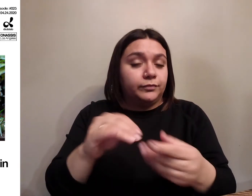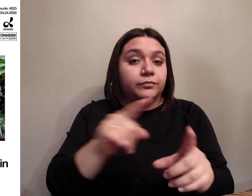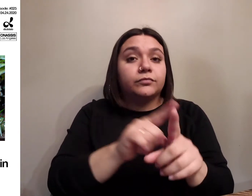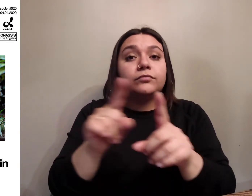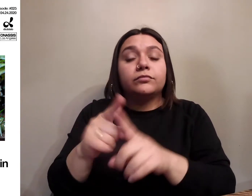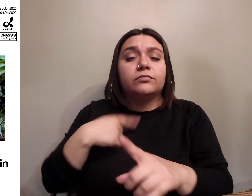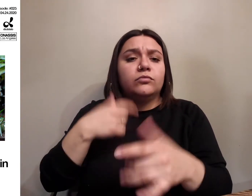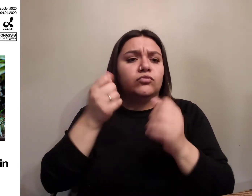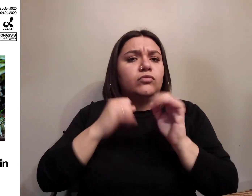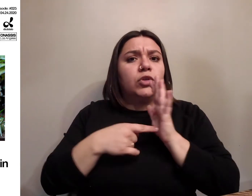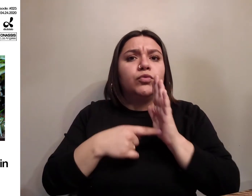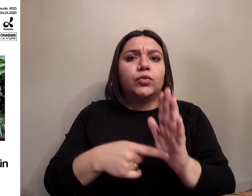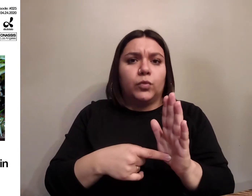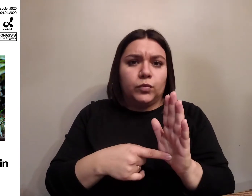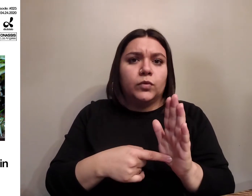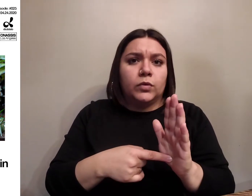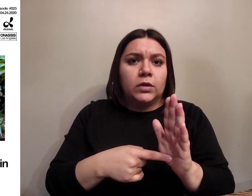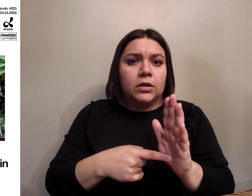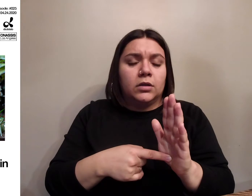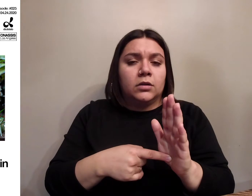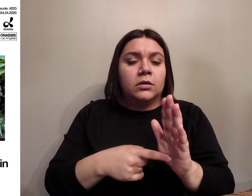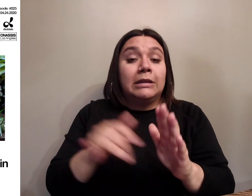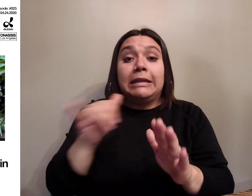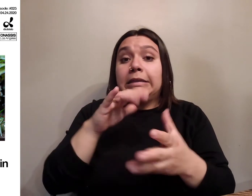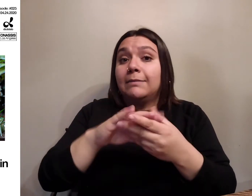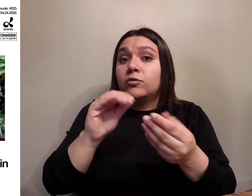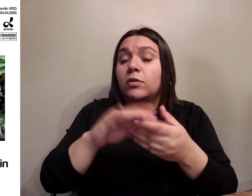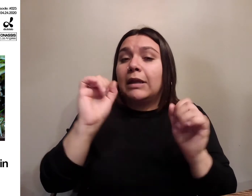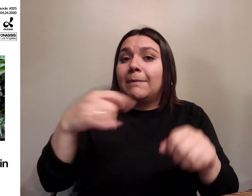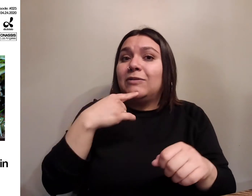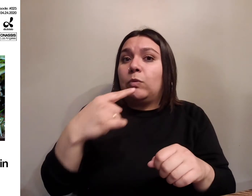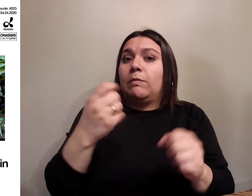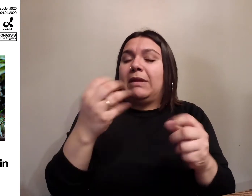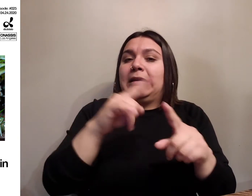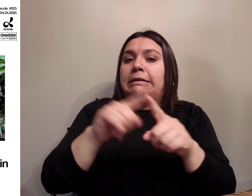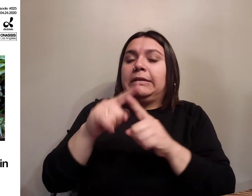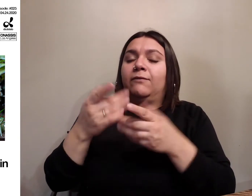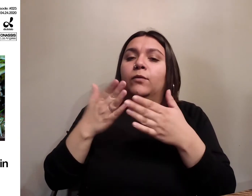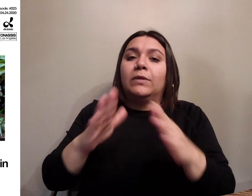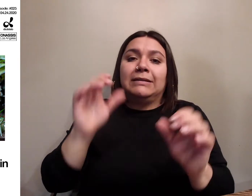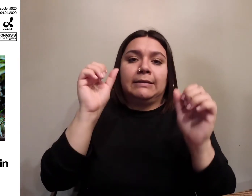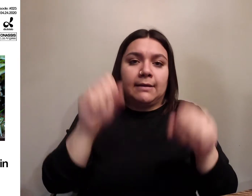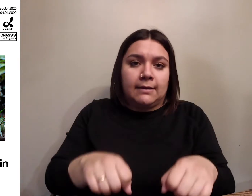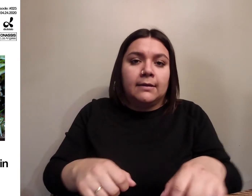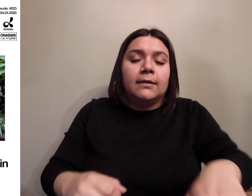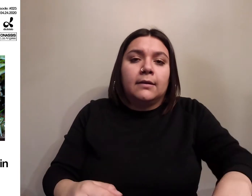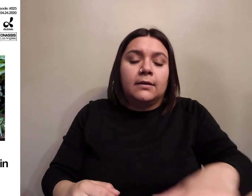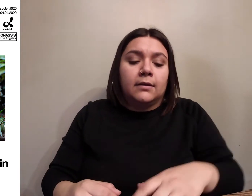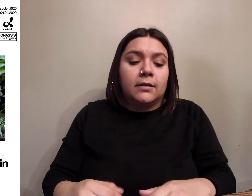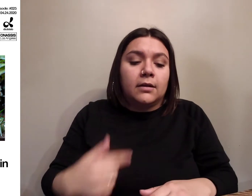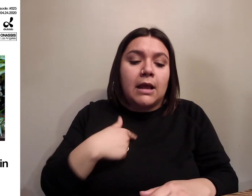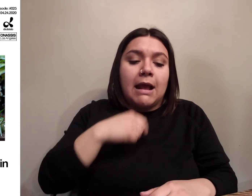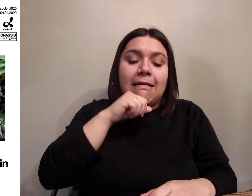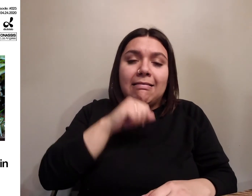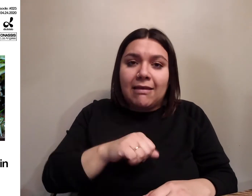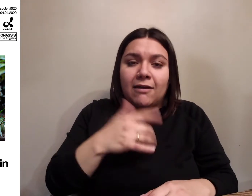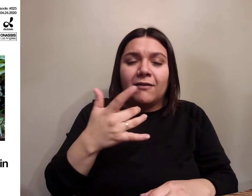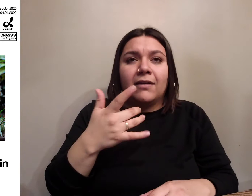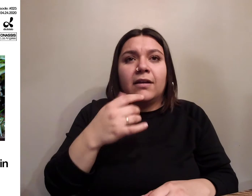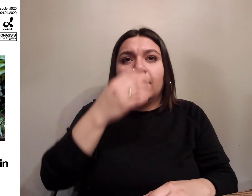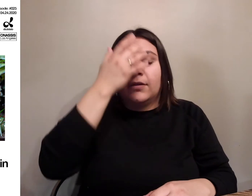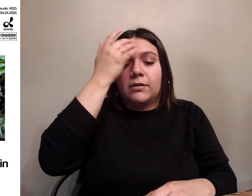in official narratives, and try to show that actually the same story can be told in multiple